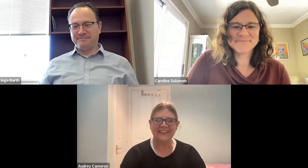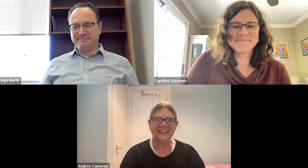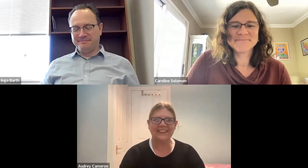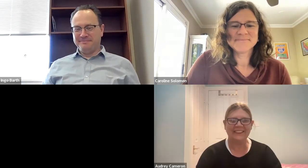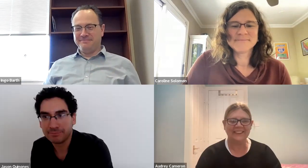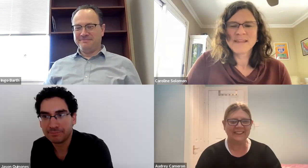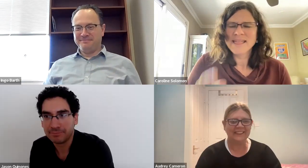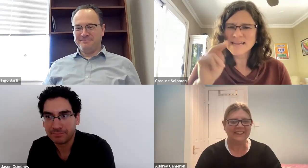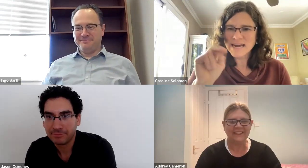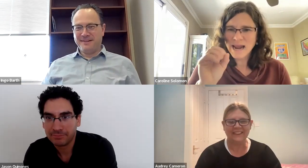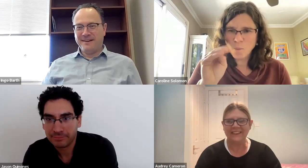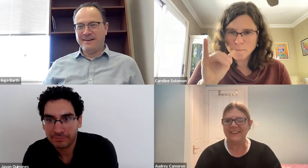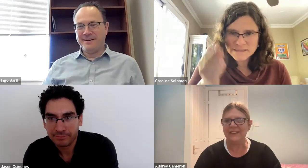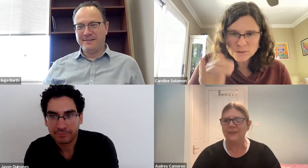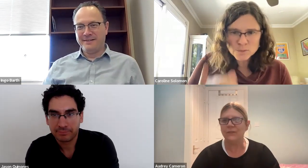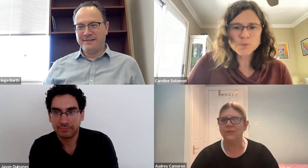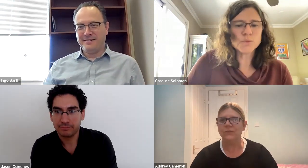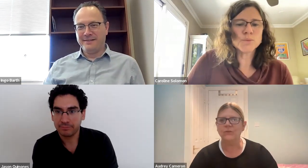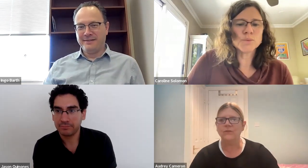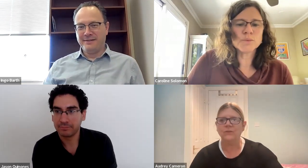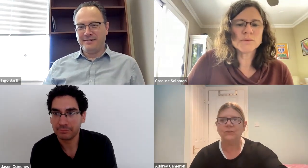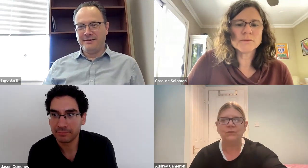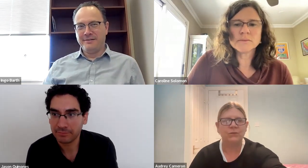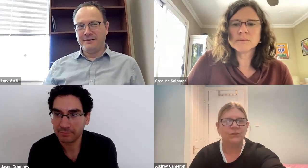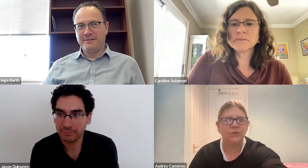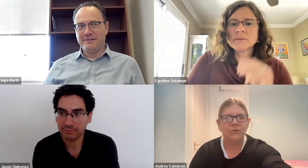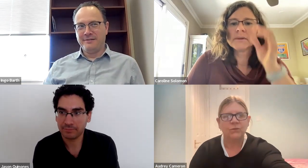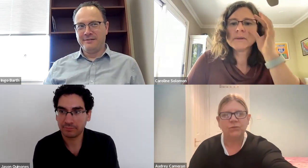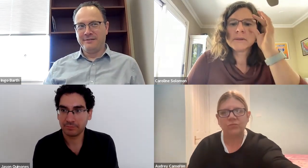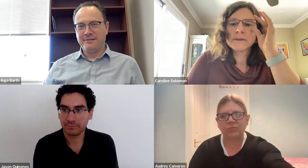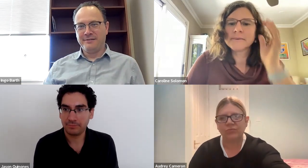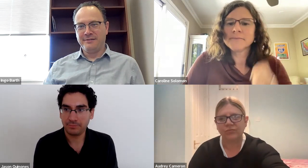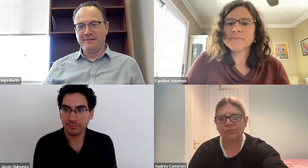Yeah. Hi there, Jason. I think Naomi's here as well.